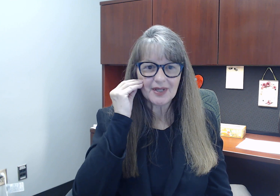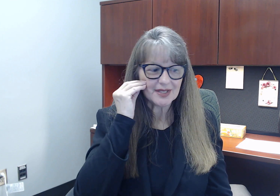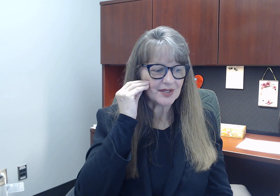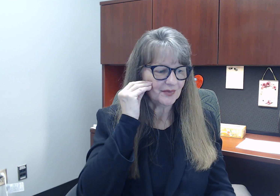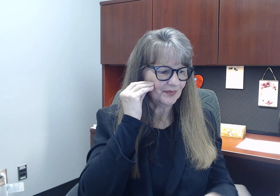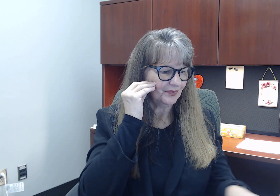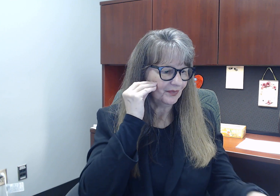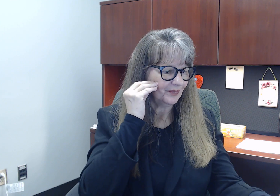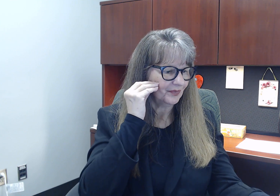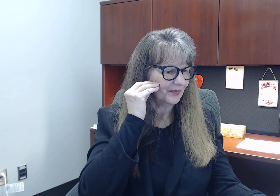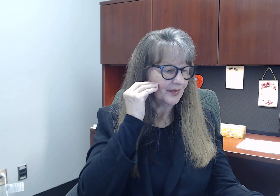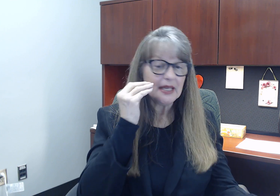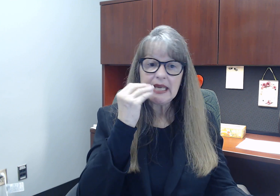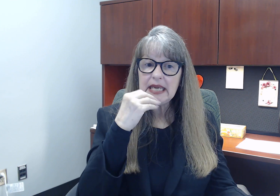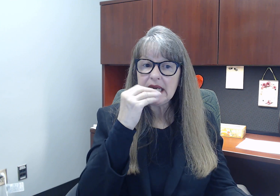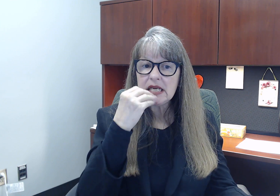Kiss. Eat.